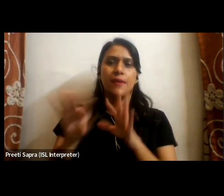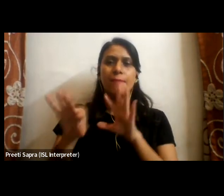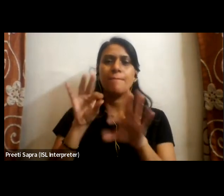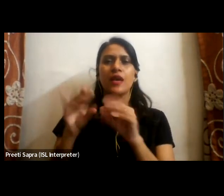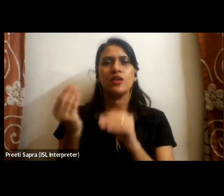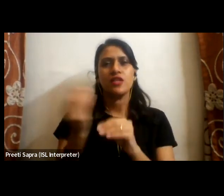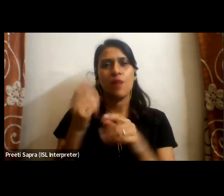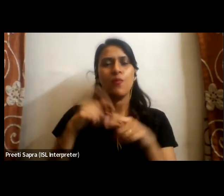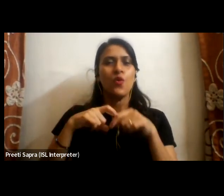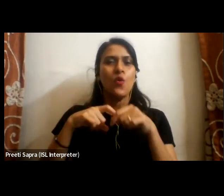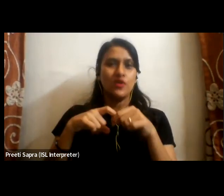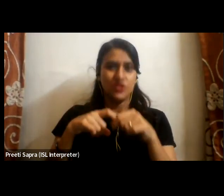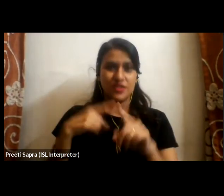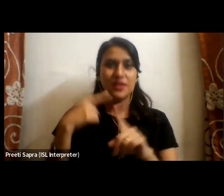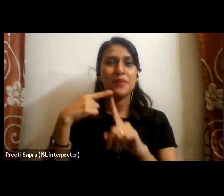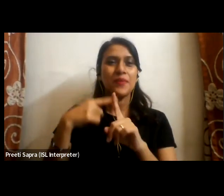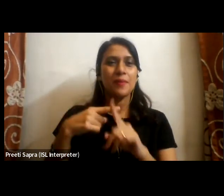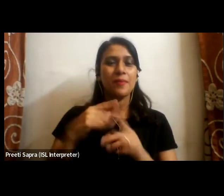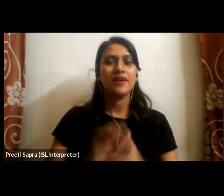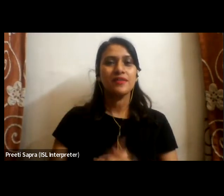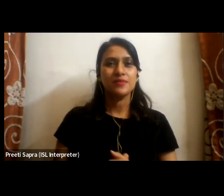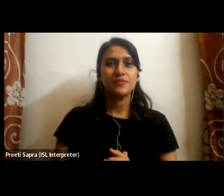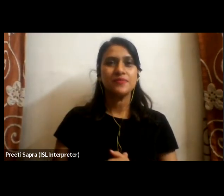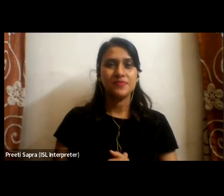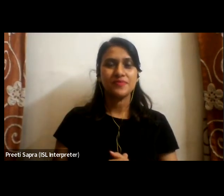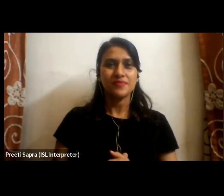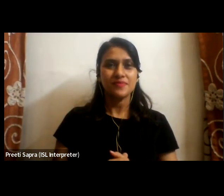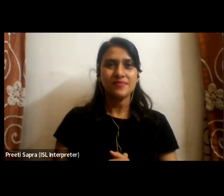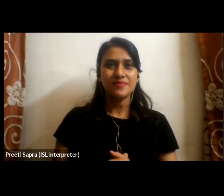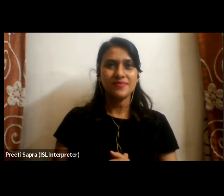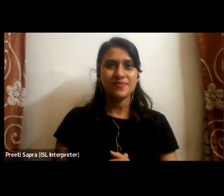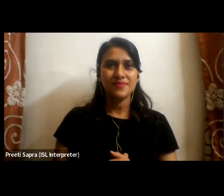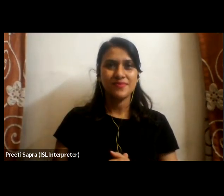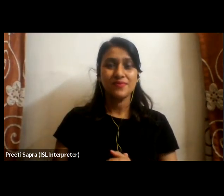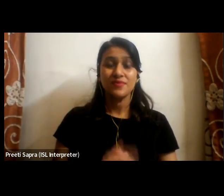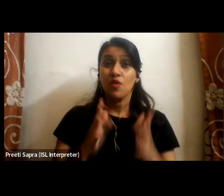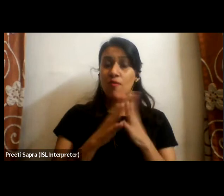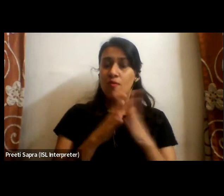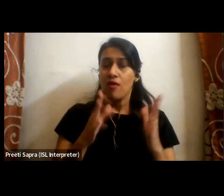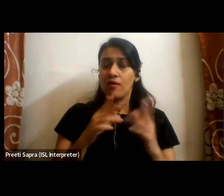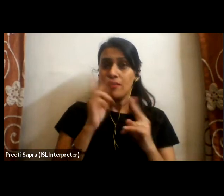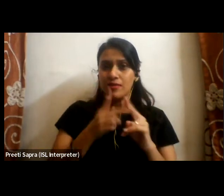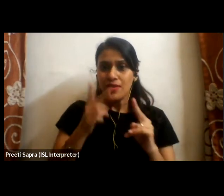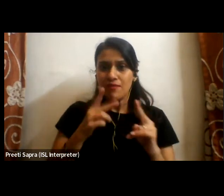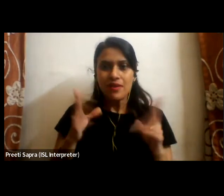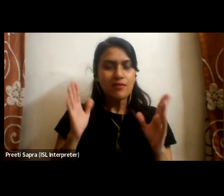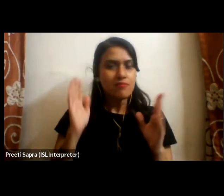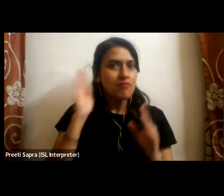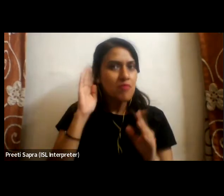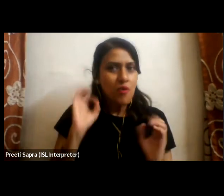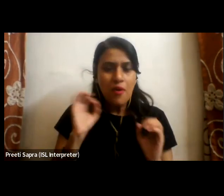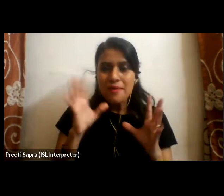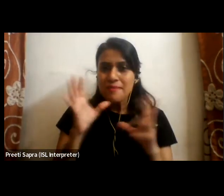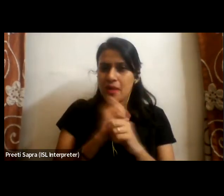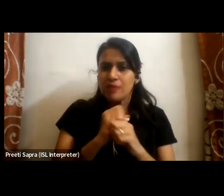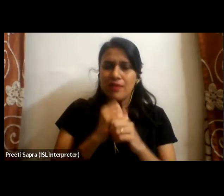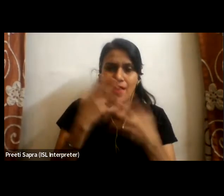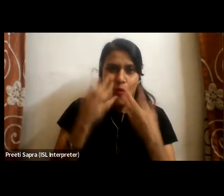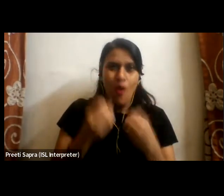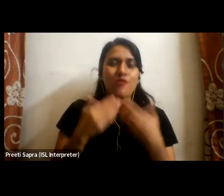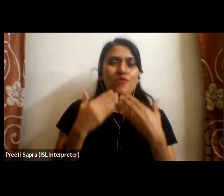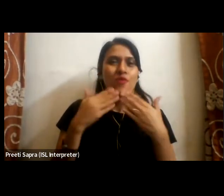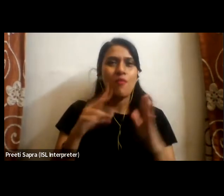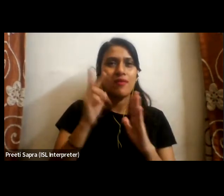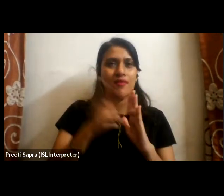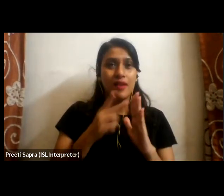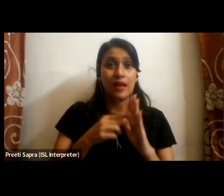And with that, let us just deep dive because there is so much to unpack, Aparna. It's been 10